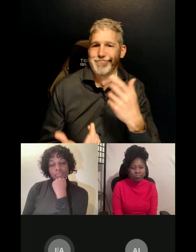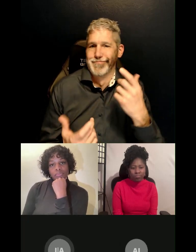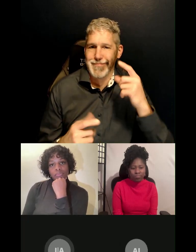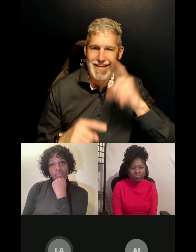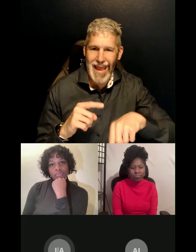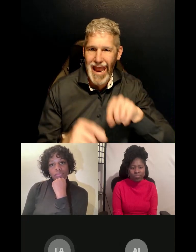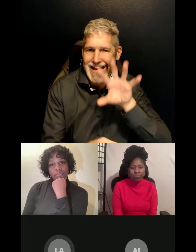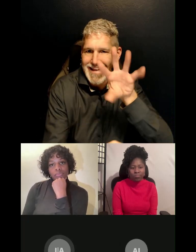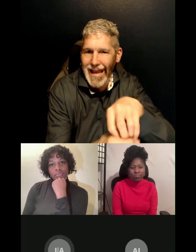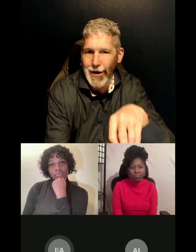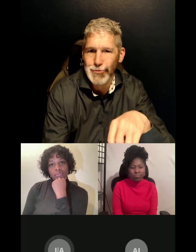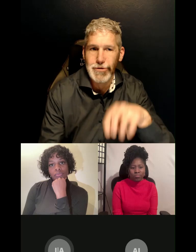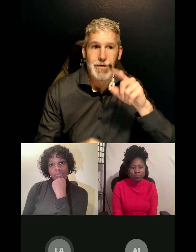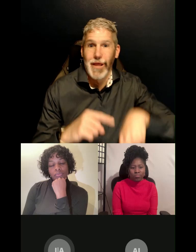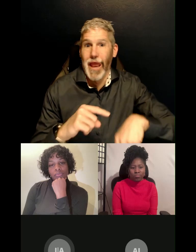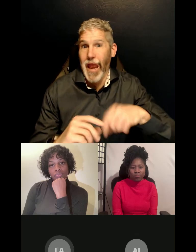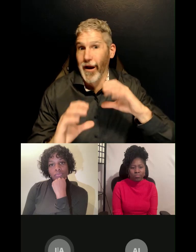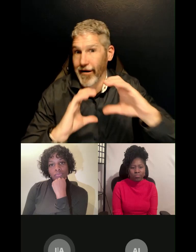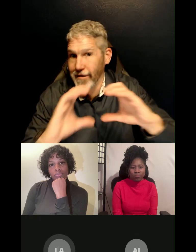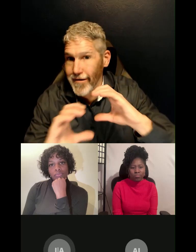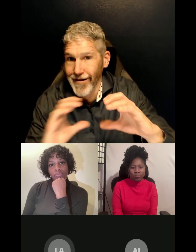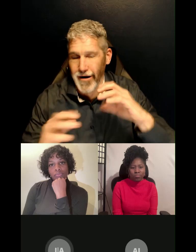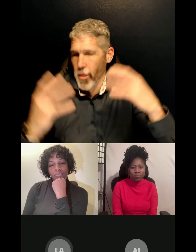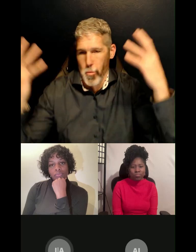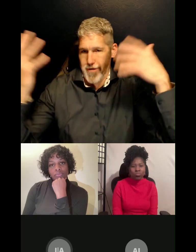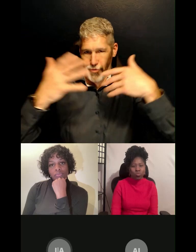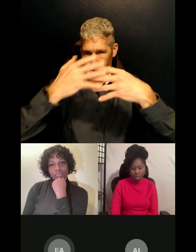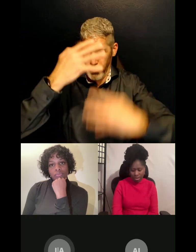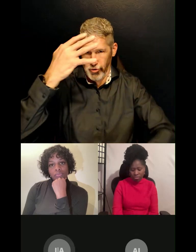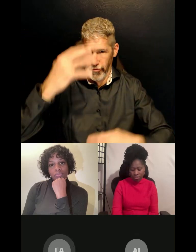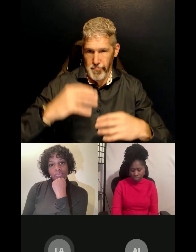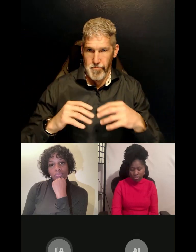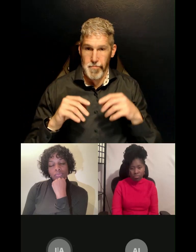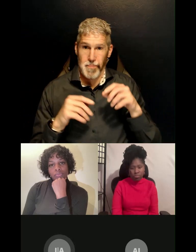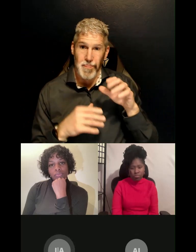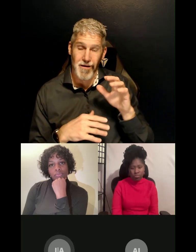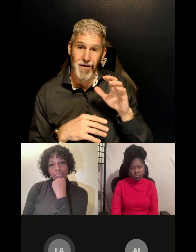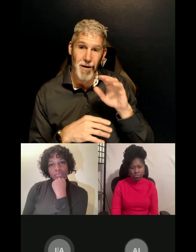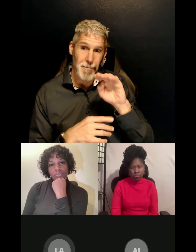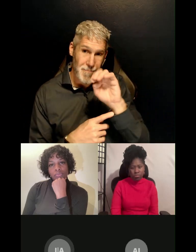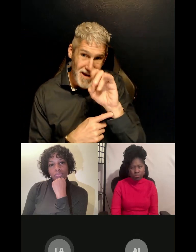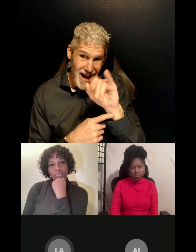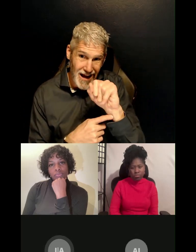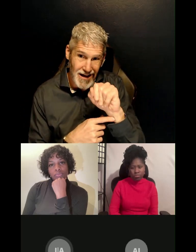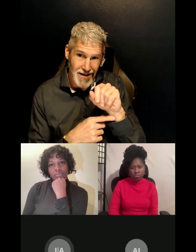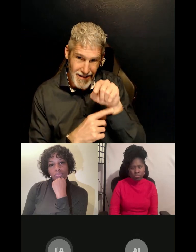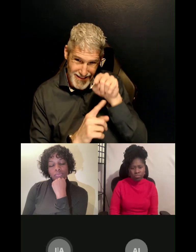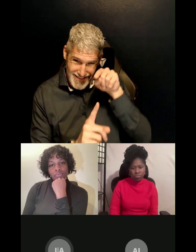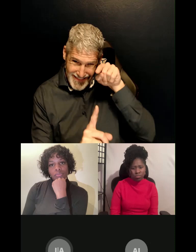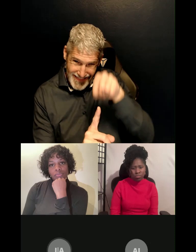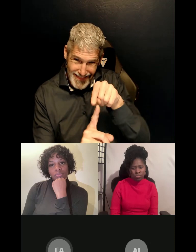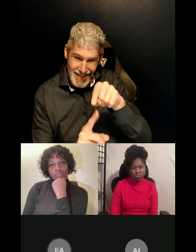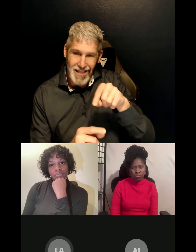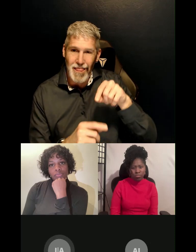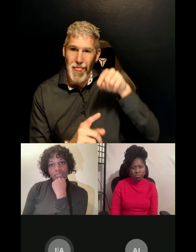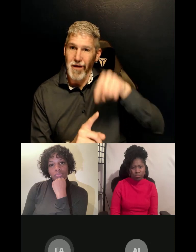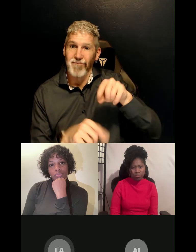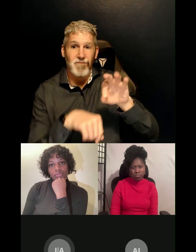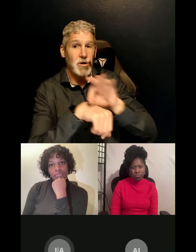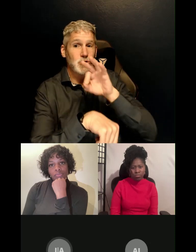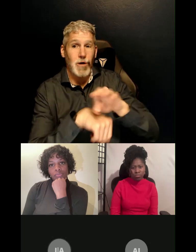not intelligent. They assume that we can't be involved, that we can't communicate, whatever that long list of assumptions that they make.